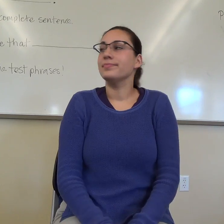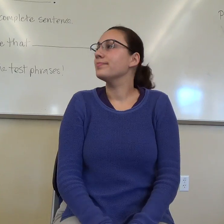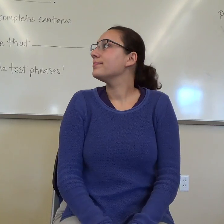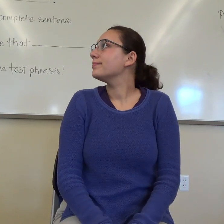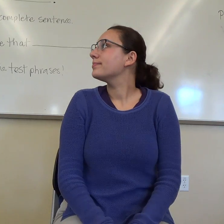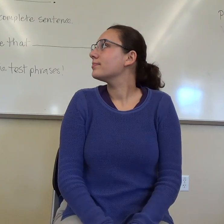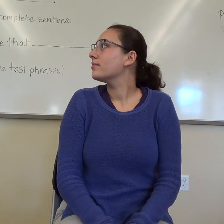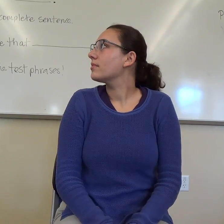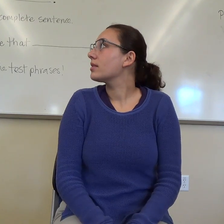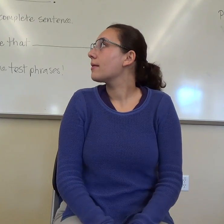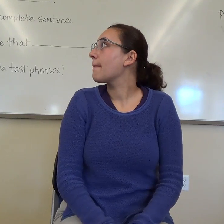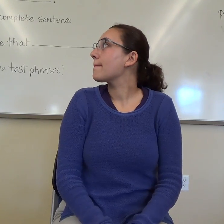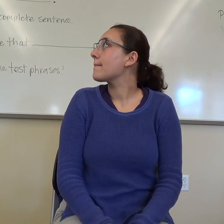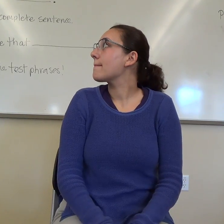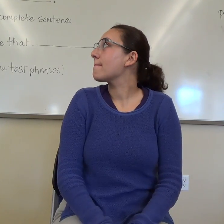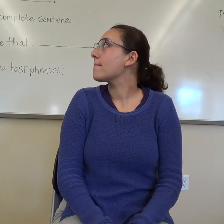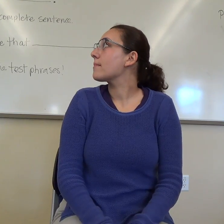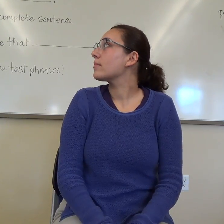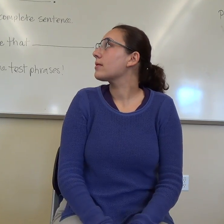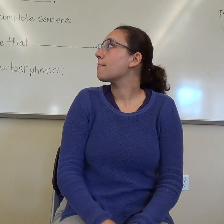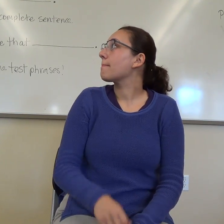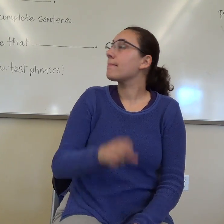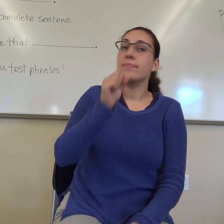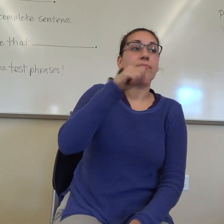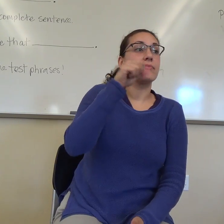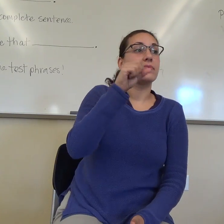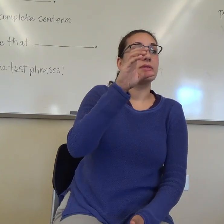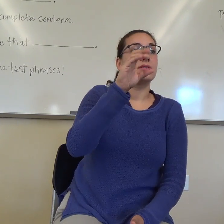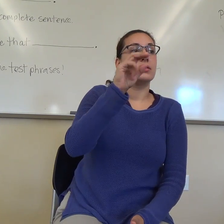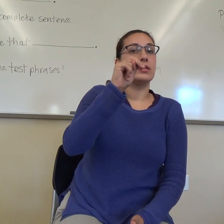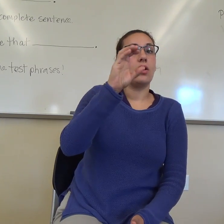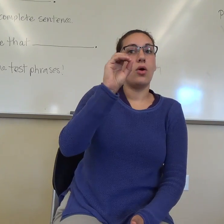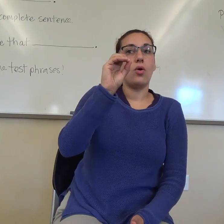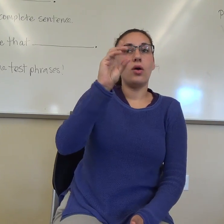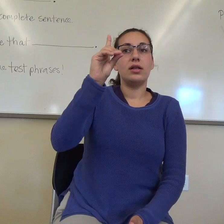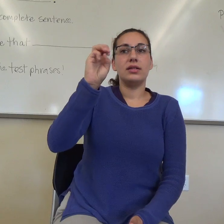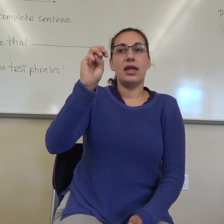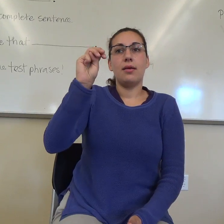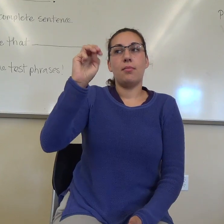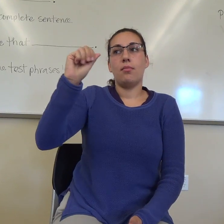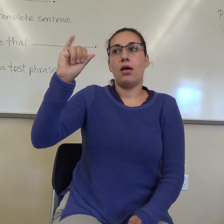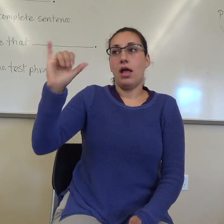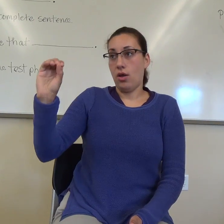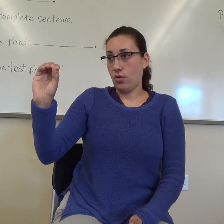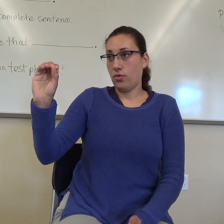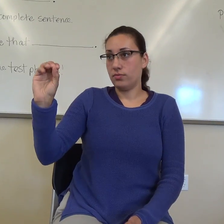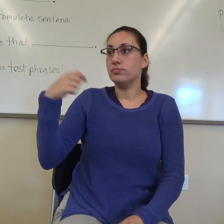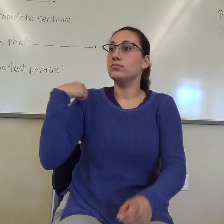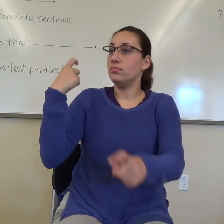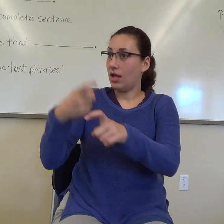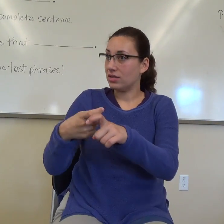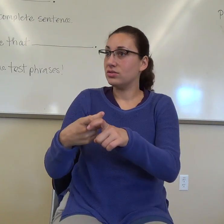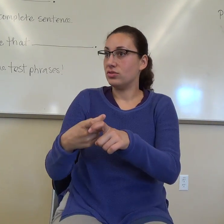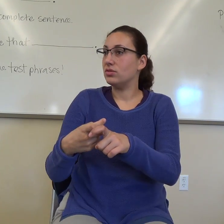Okay, yeah, Cinco de Mayo, Mexico, okay. Cinco de